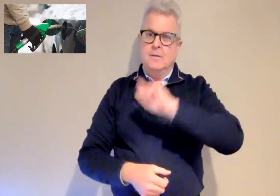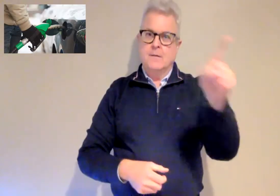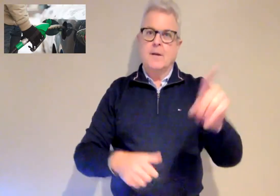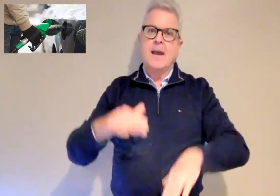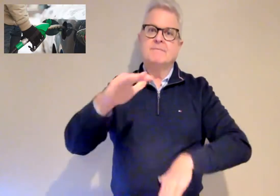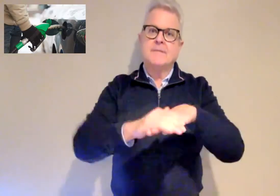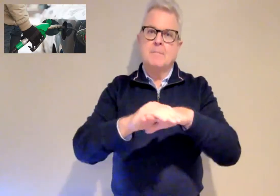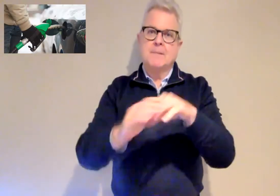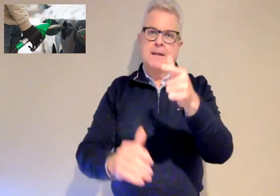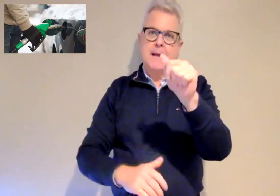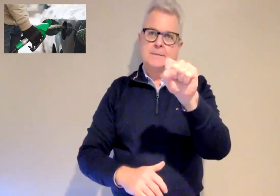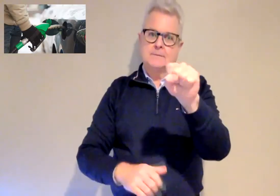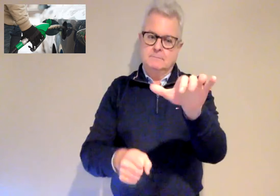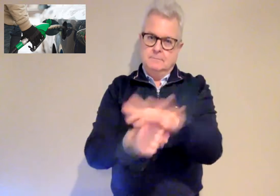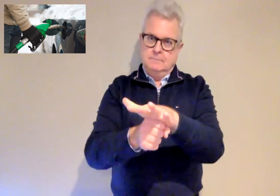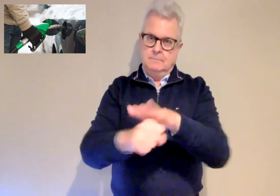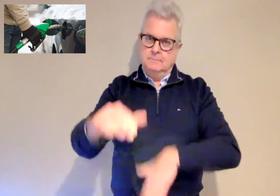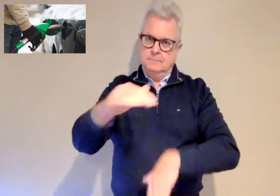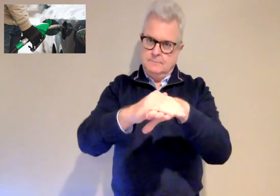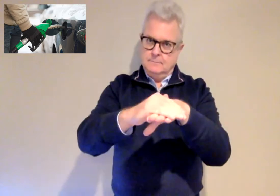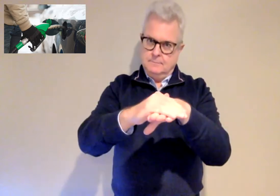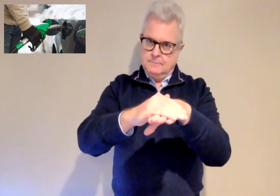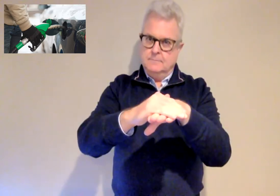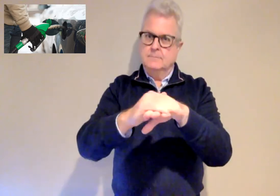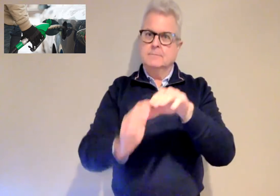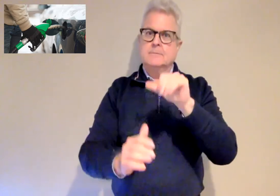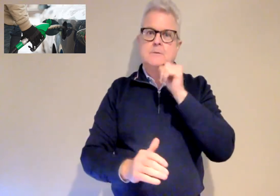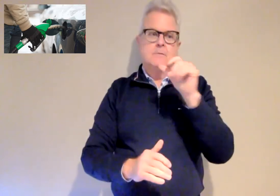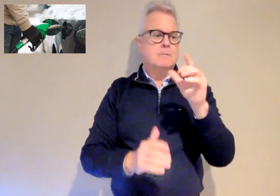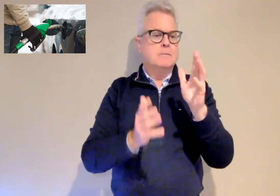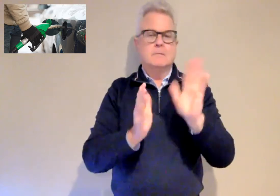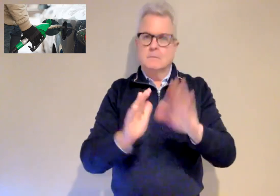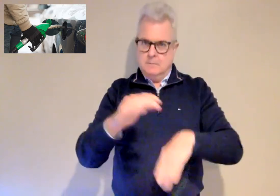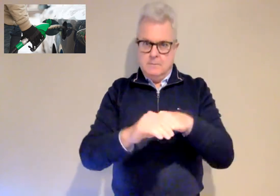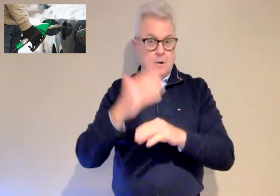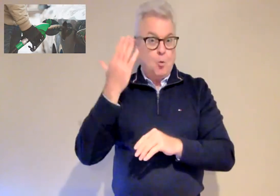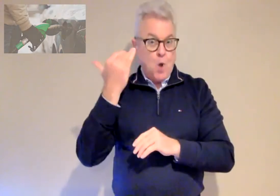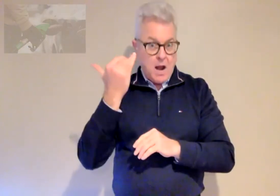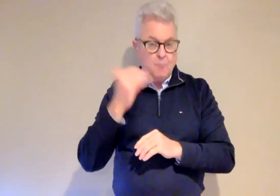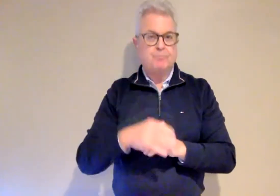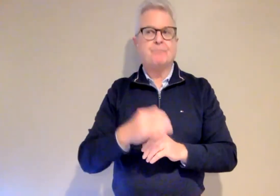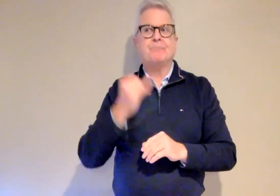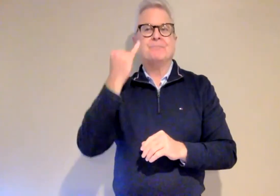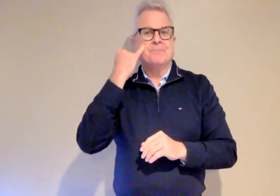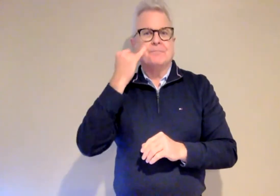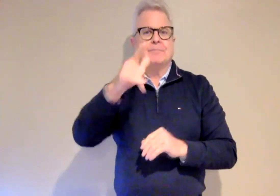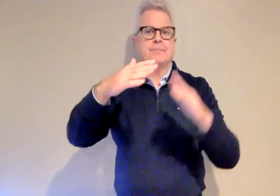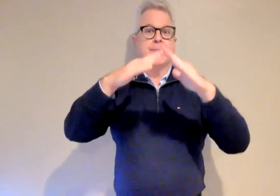Now, if you own a vehicle, you should make sure that you top off on gas. Go to a gas station, fill up your gas